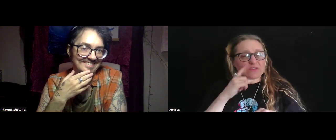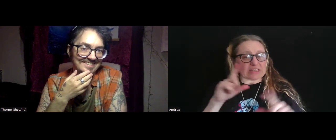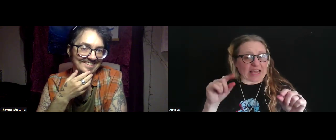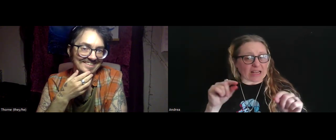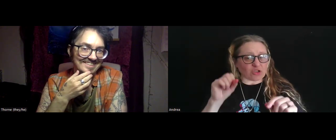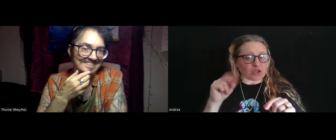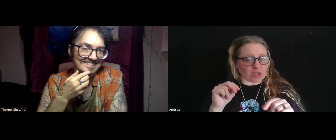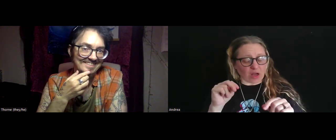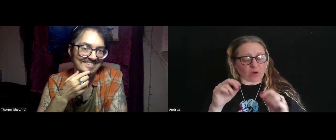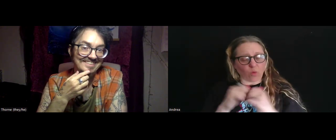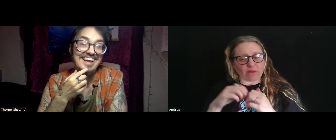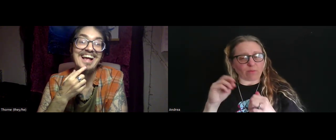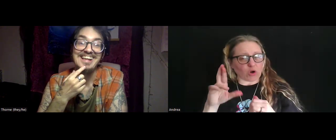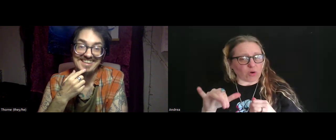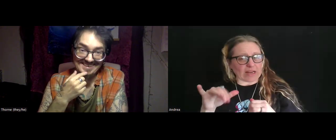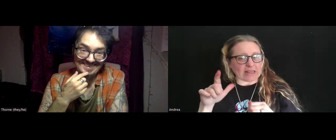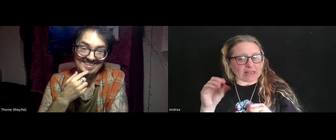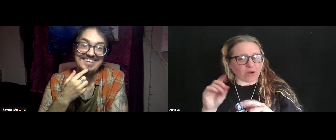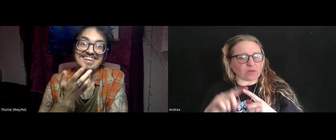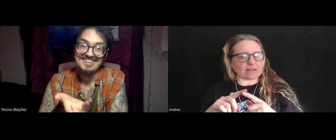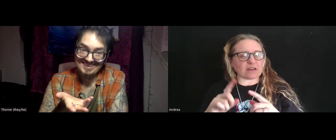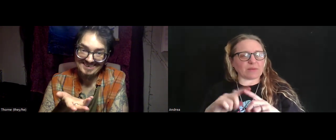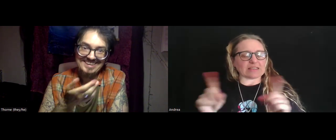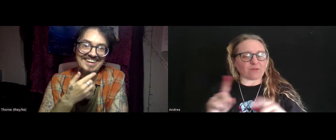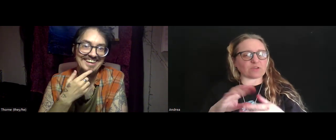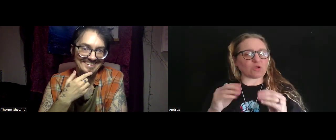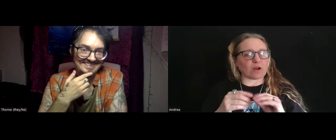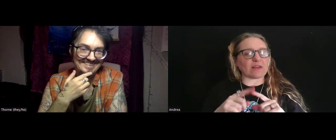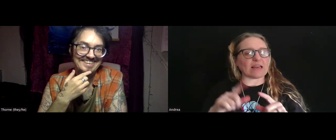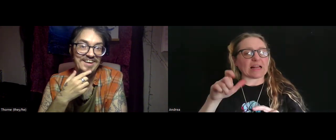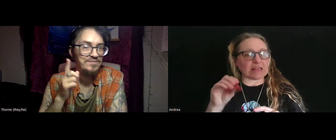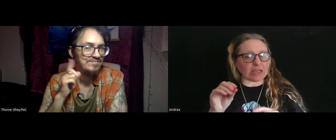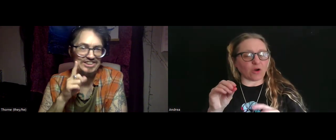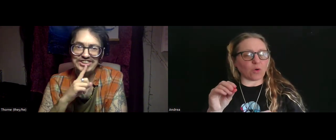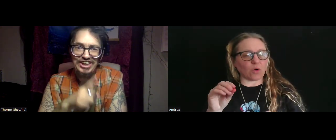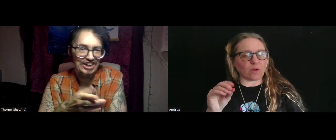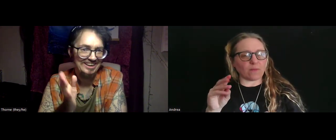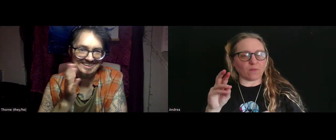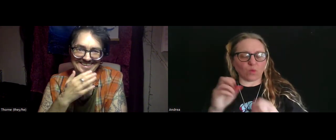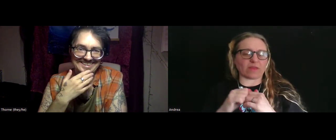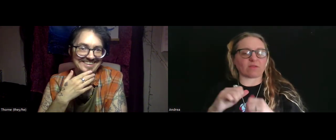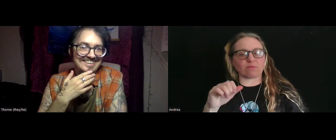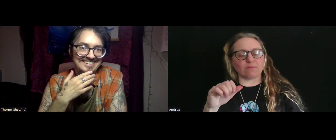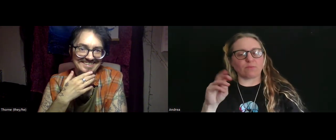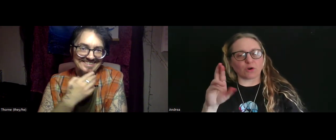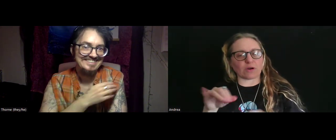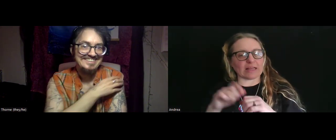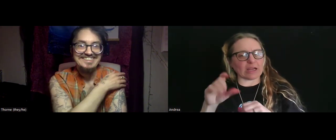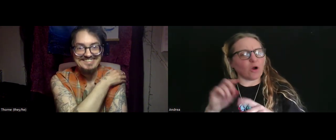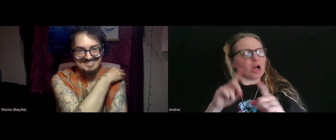it's a Cancer sun with Mercury and Leo, that's going to be a different story than a Leo with Mercury and Leo. Do